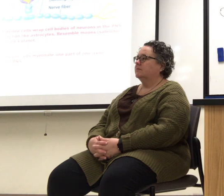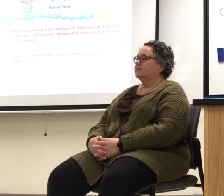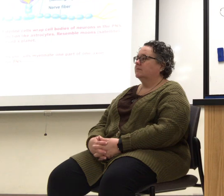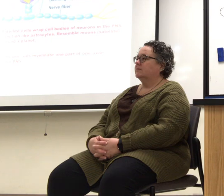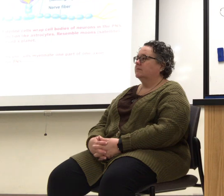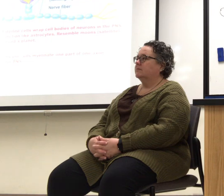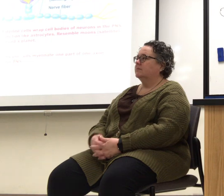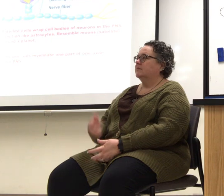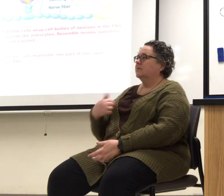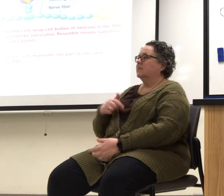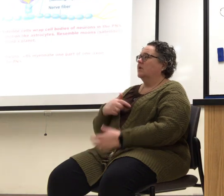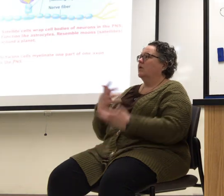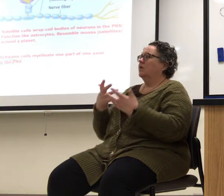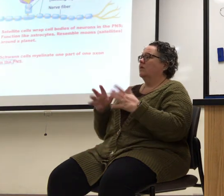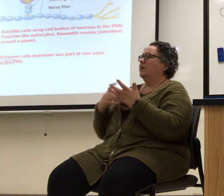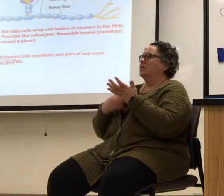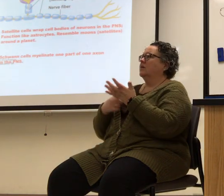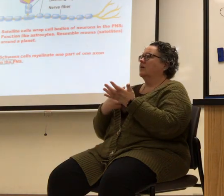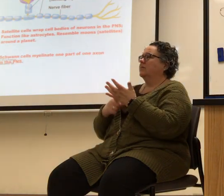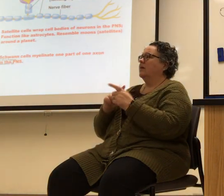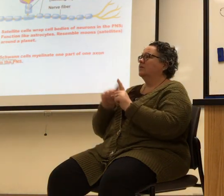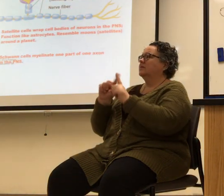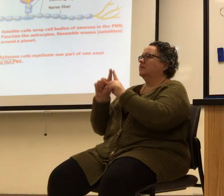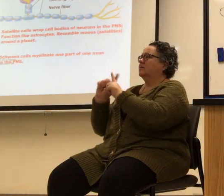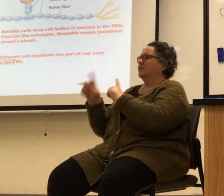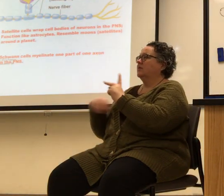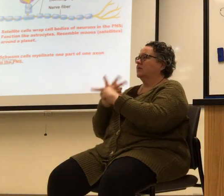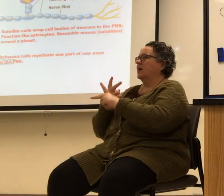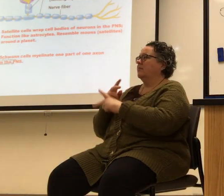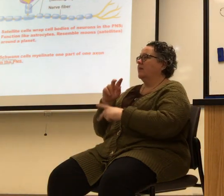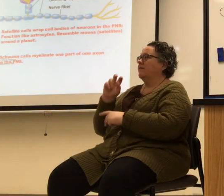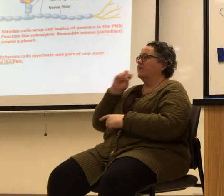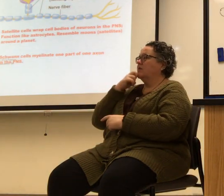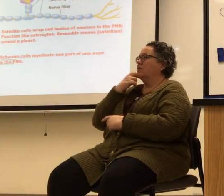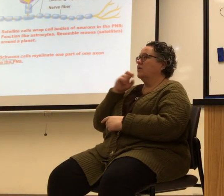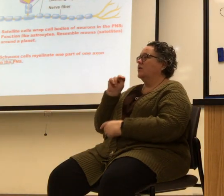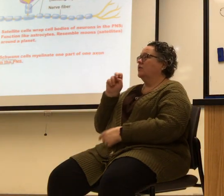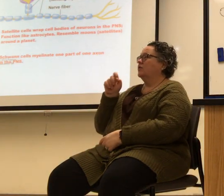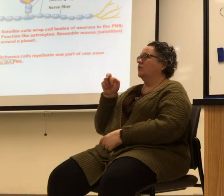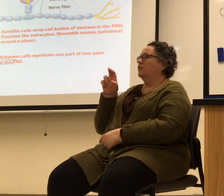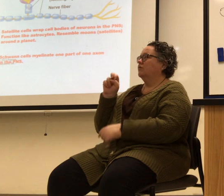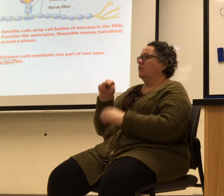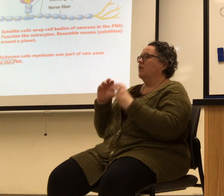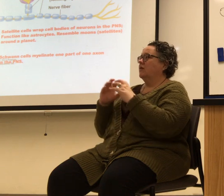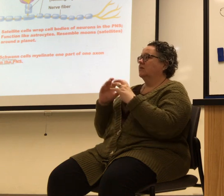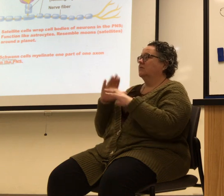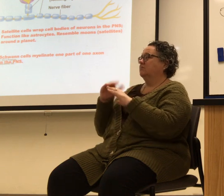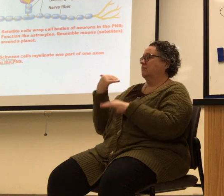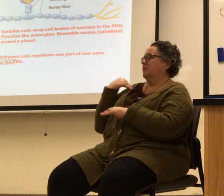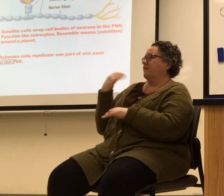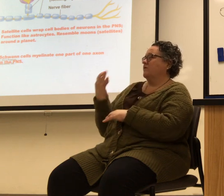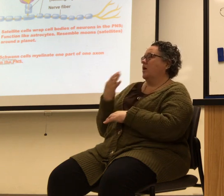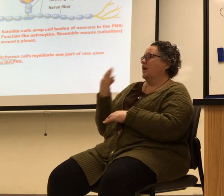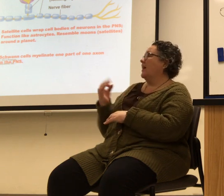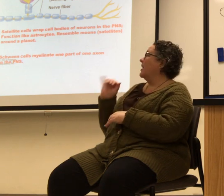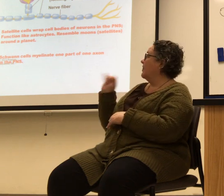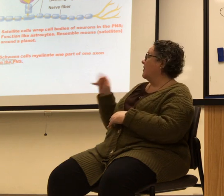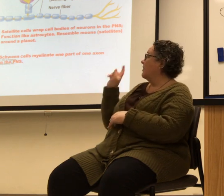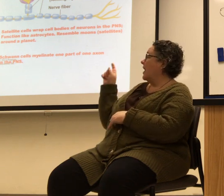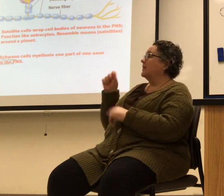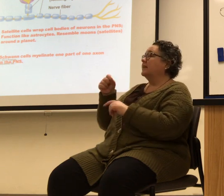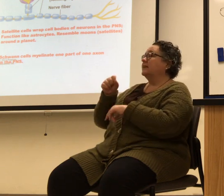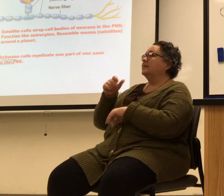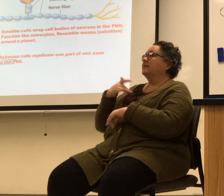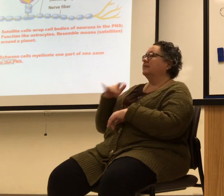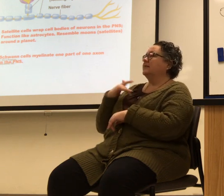We did talk about different types of neurons on Friday. Is that a sensory or a motor one? The one that's shown on the slide.